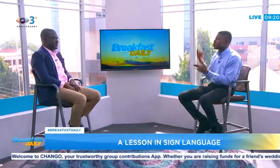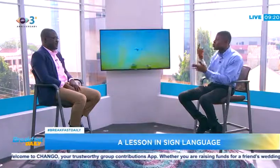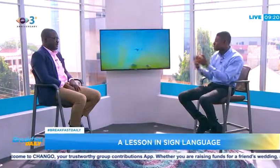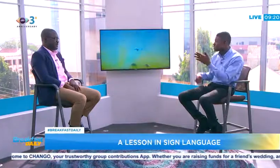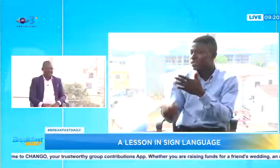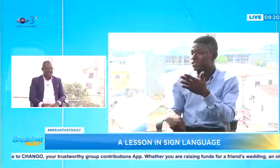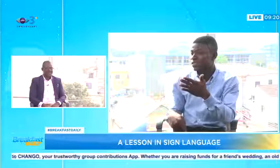what?